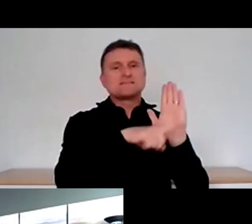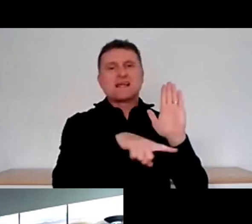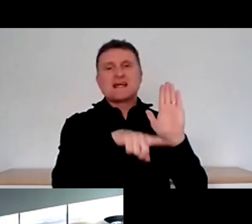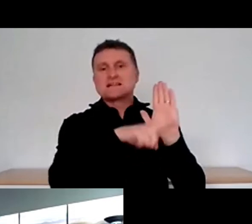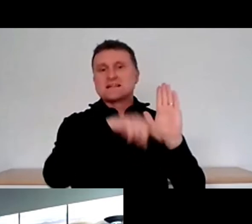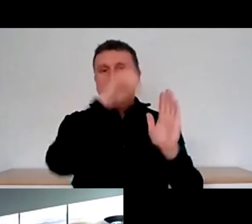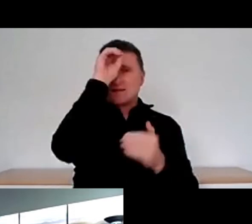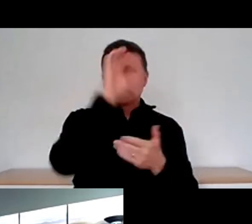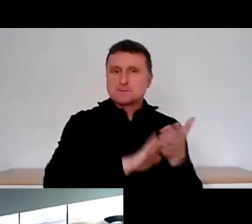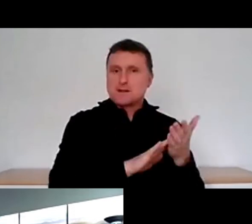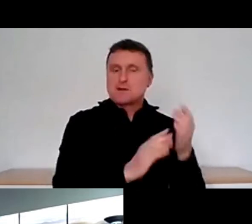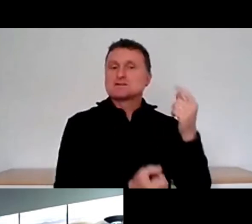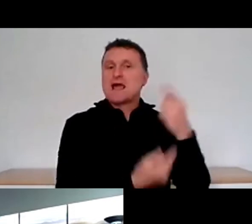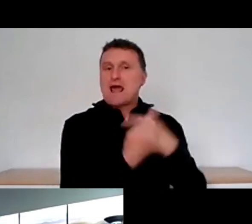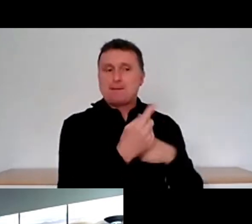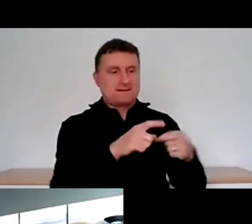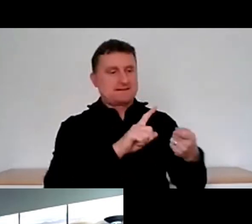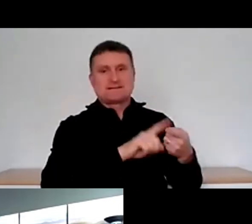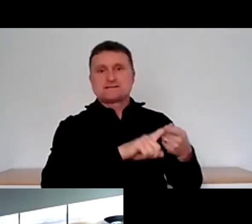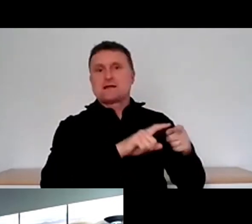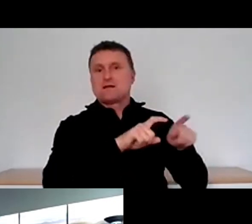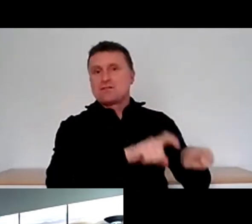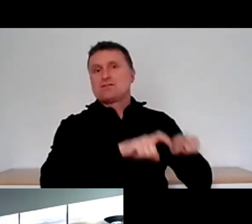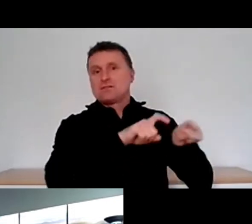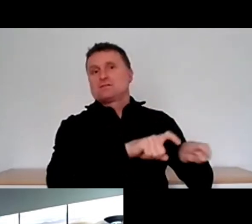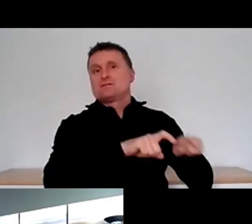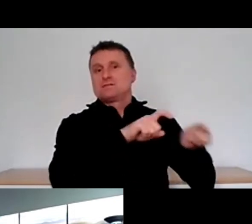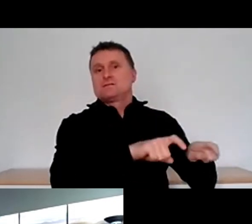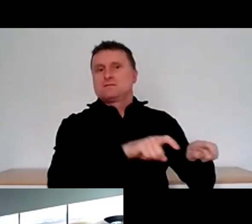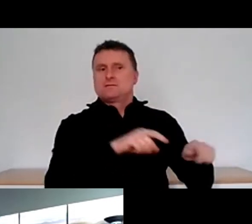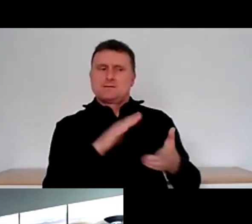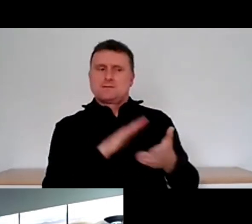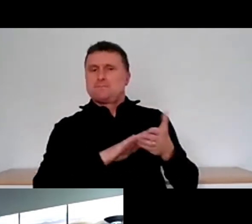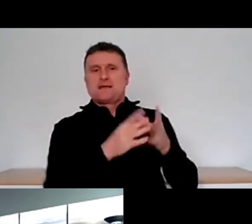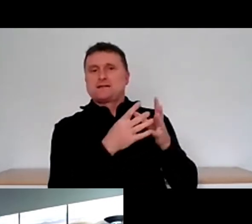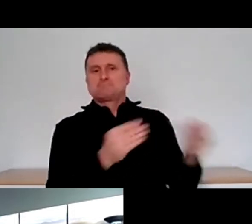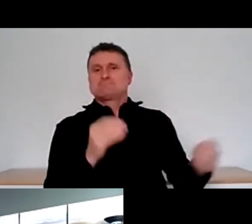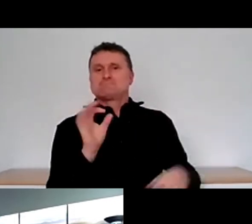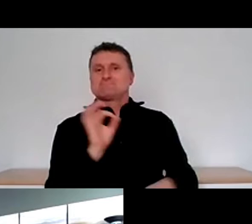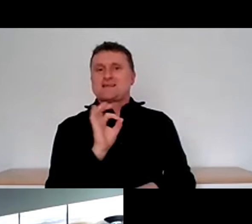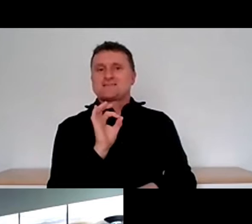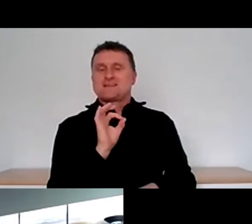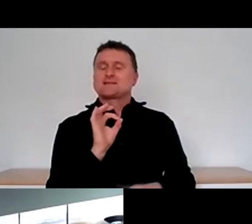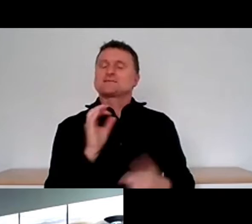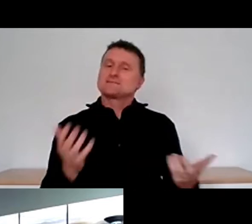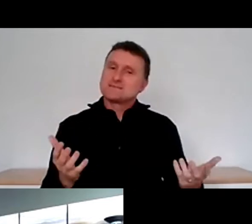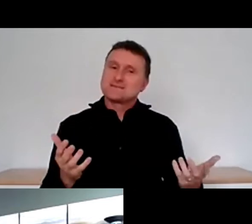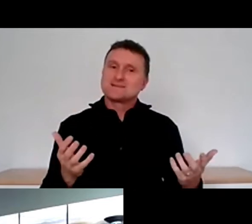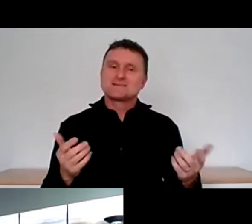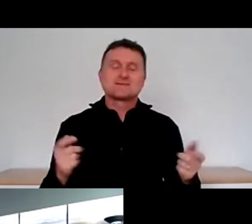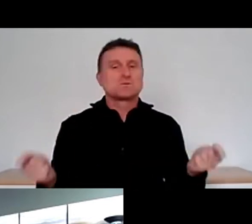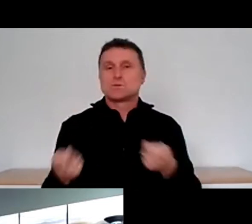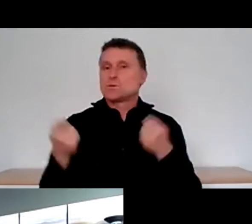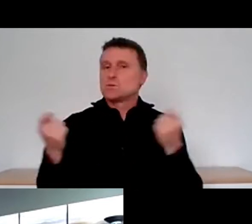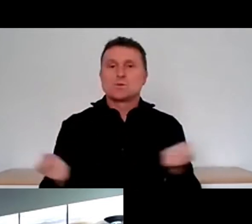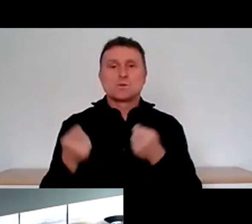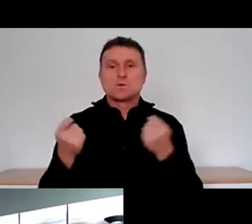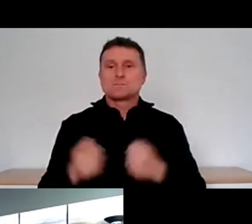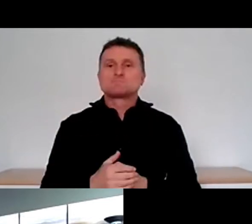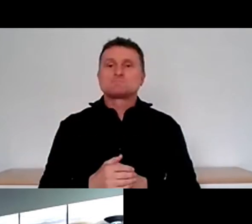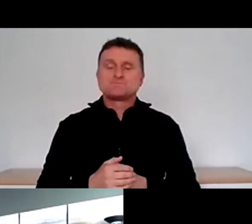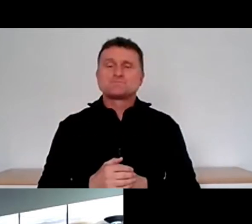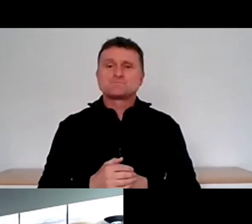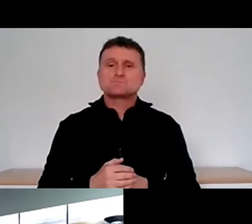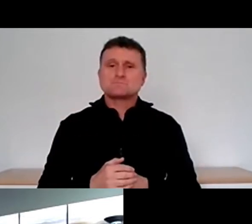remain, then we're not actually going to bring that vision to life. So an analogy we use to talk about this